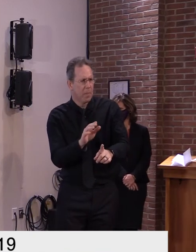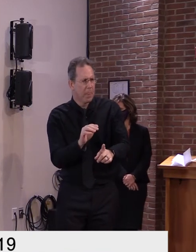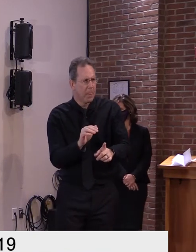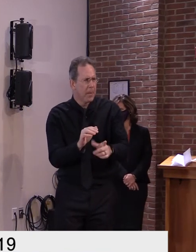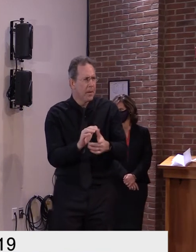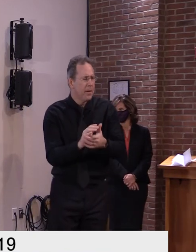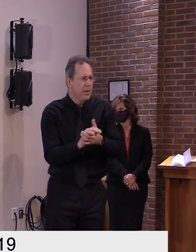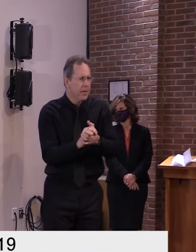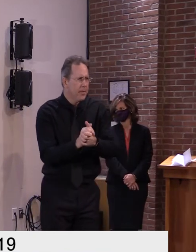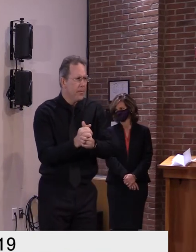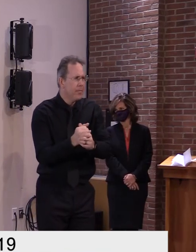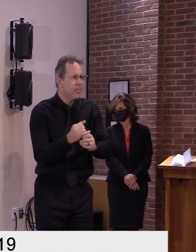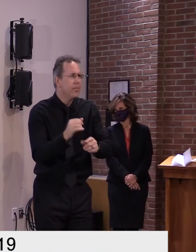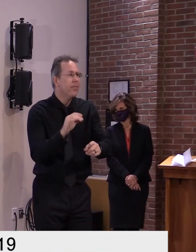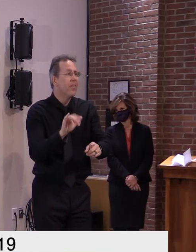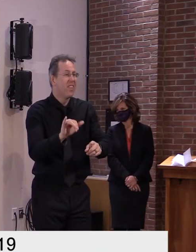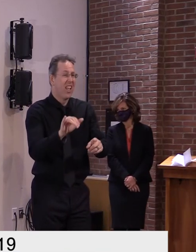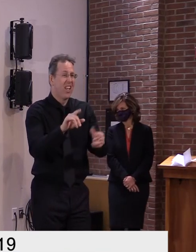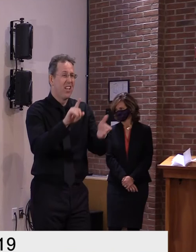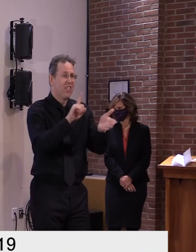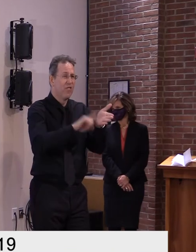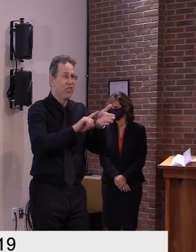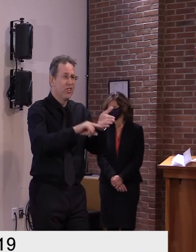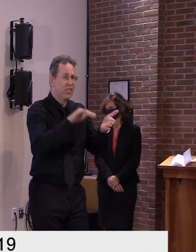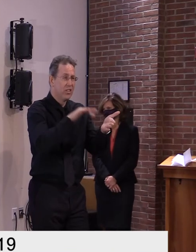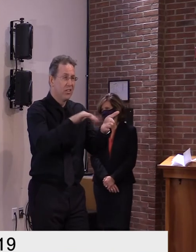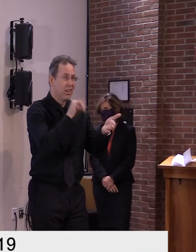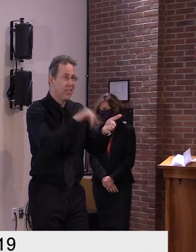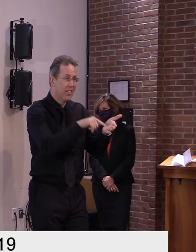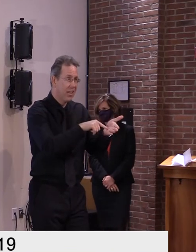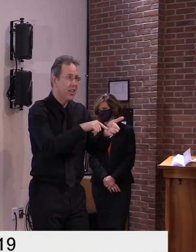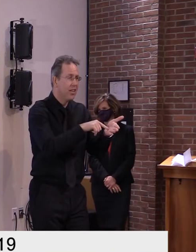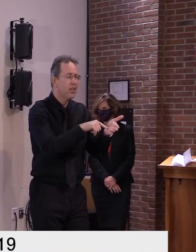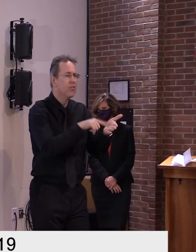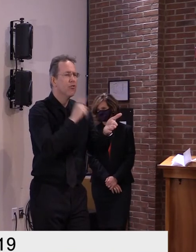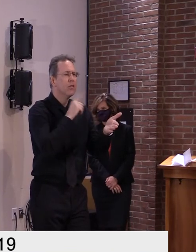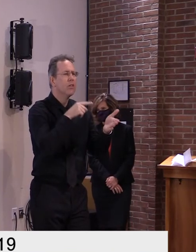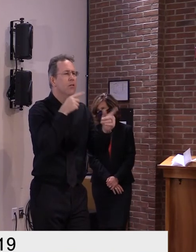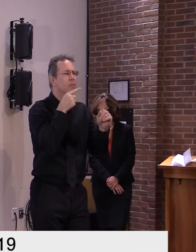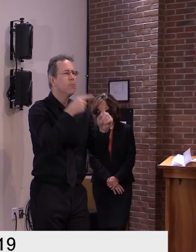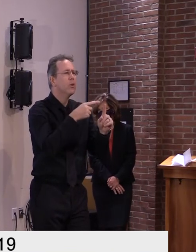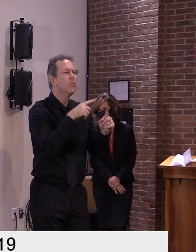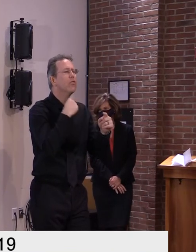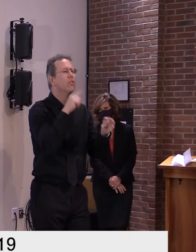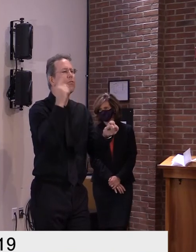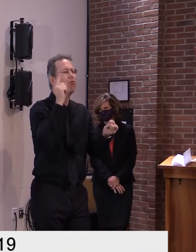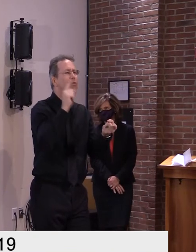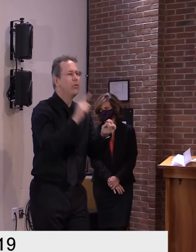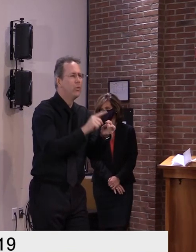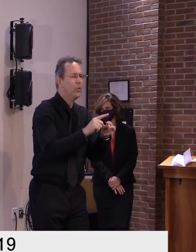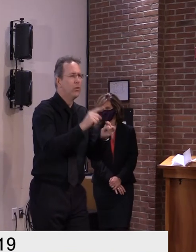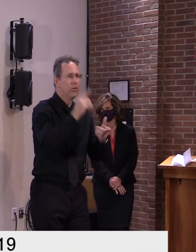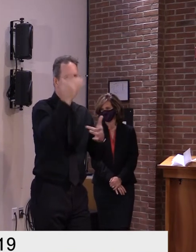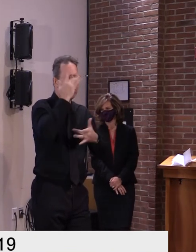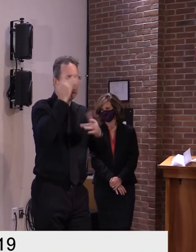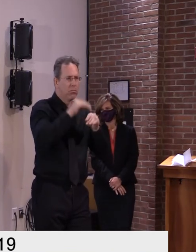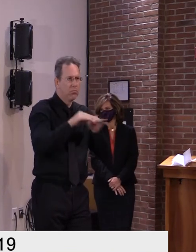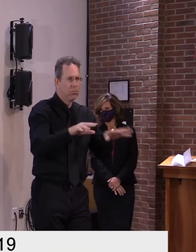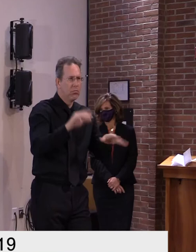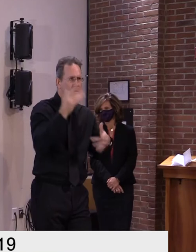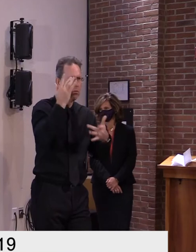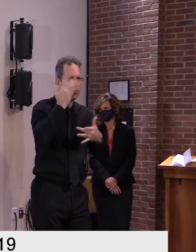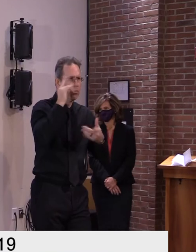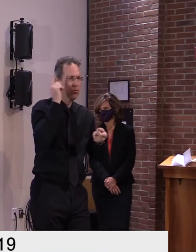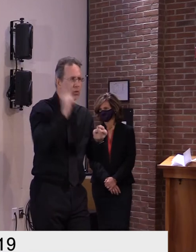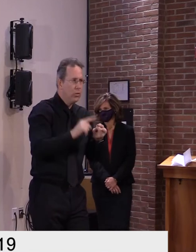studies are to reduce sickness. So one arm gets the